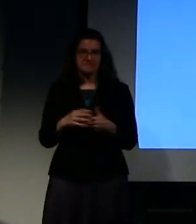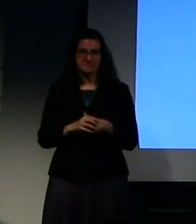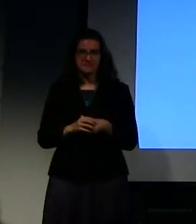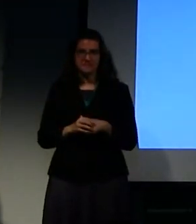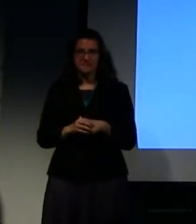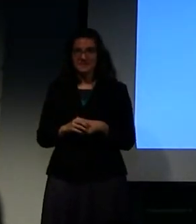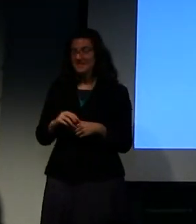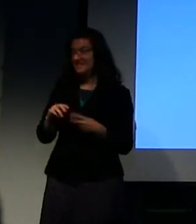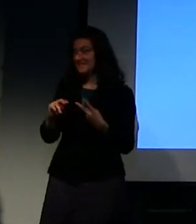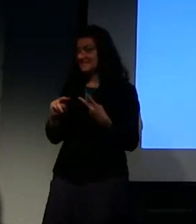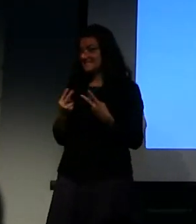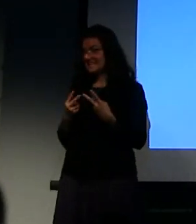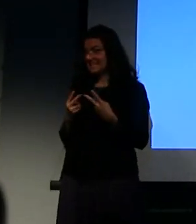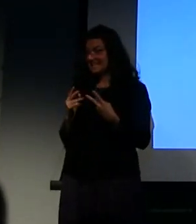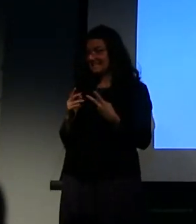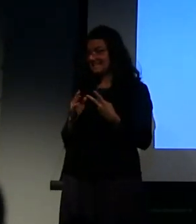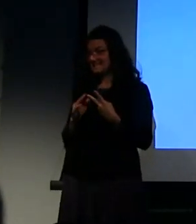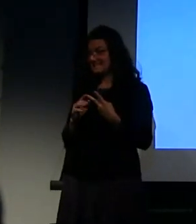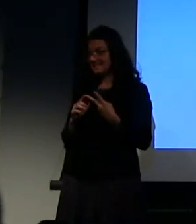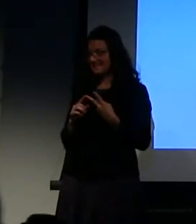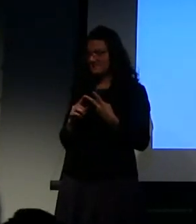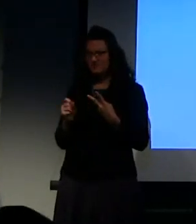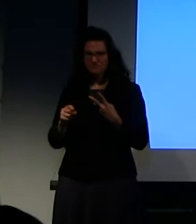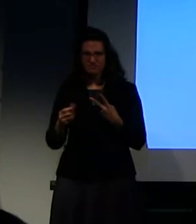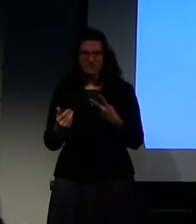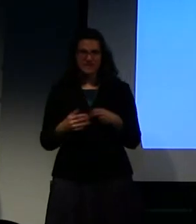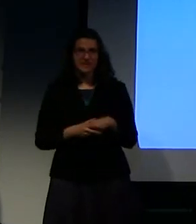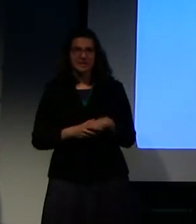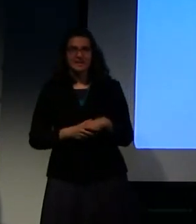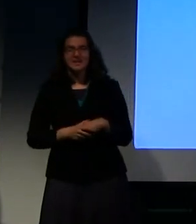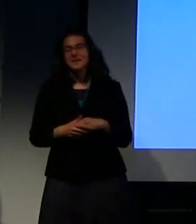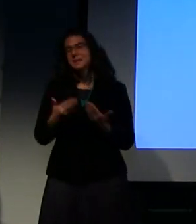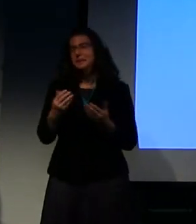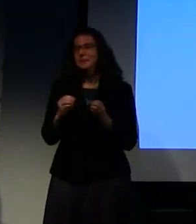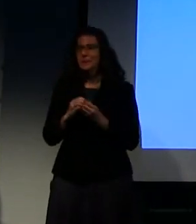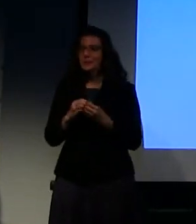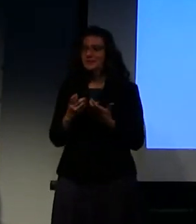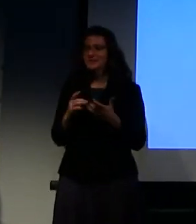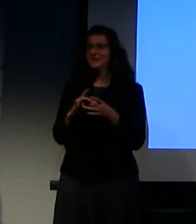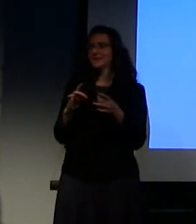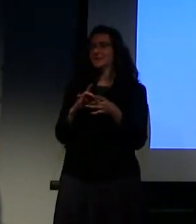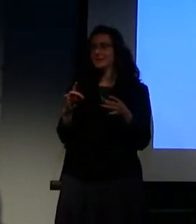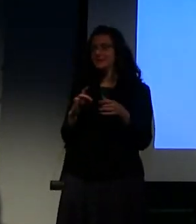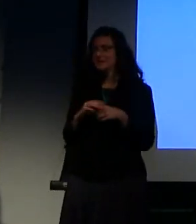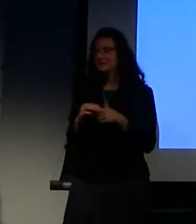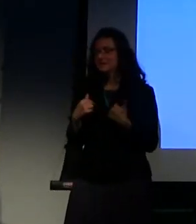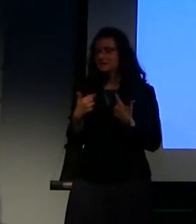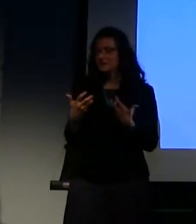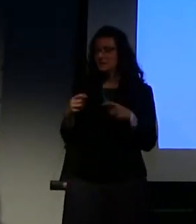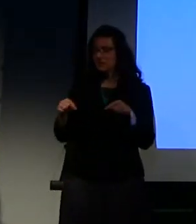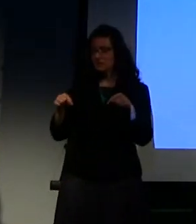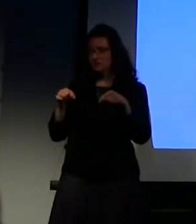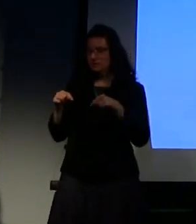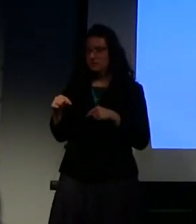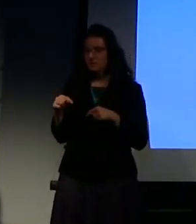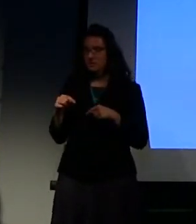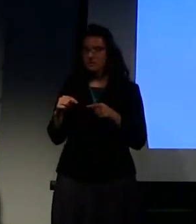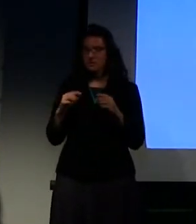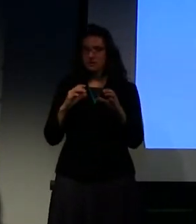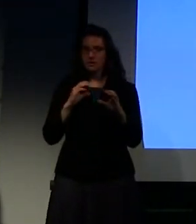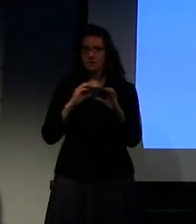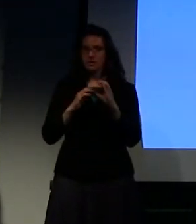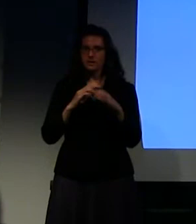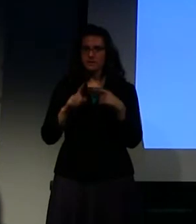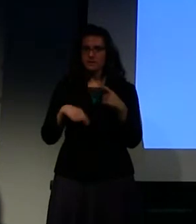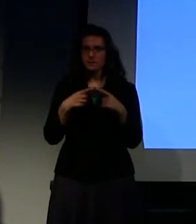Can I ask my second part? Yes. It may be more like a comment. I want to go back to the conversation about